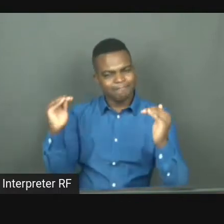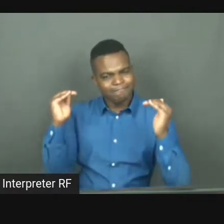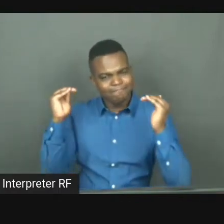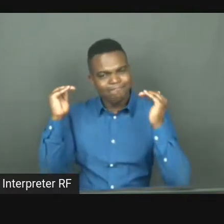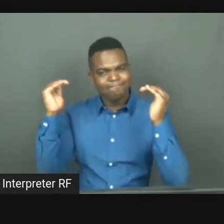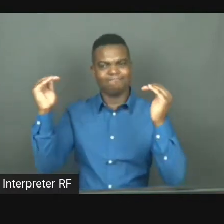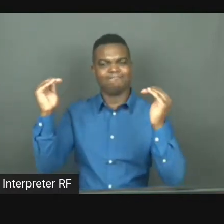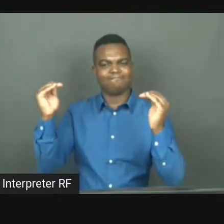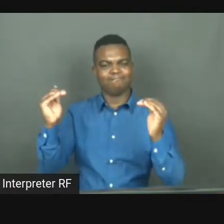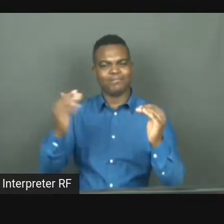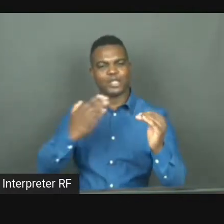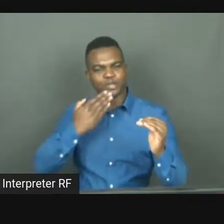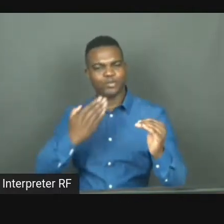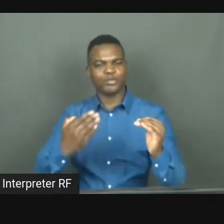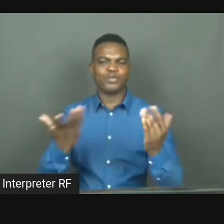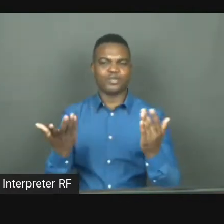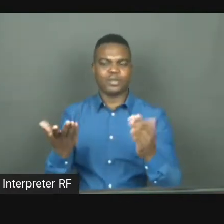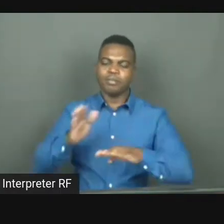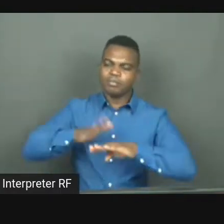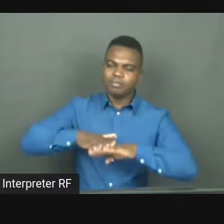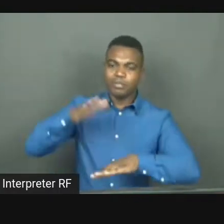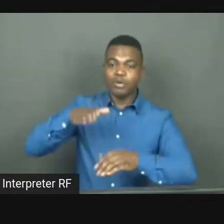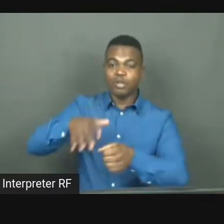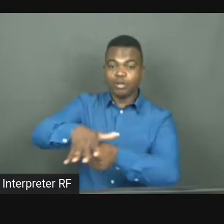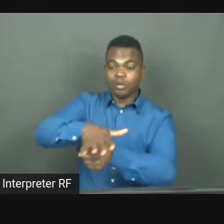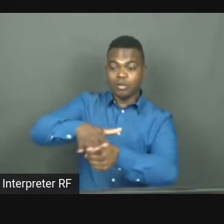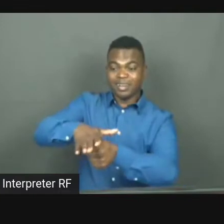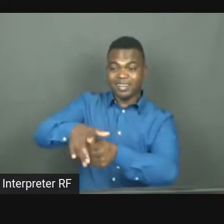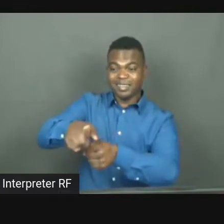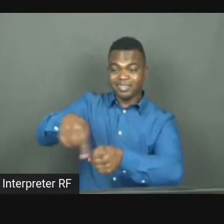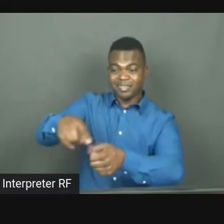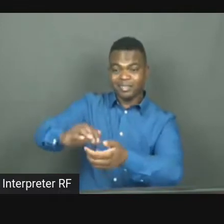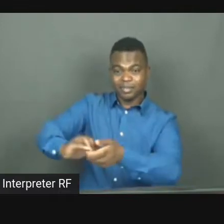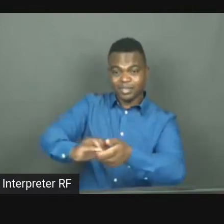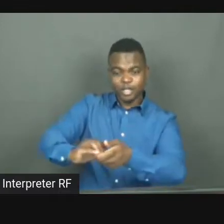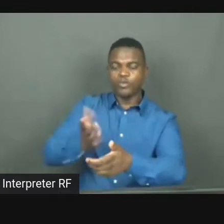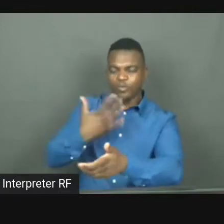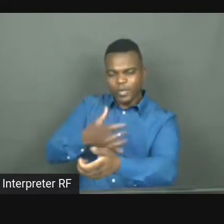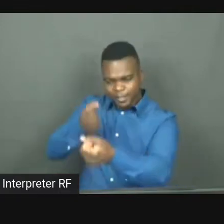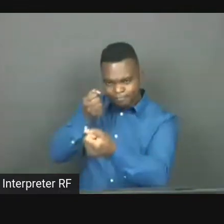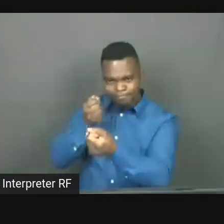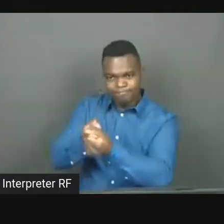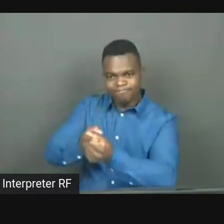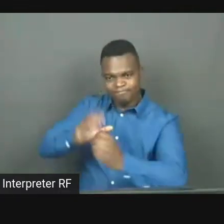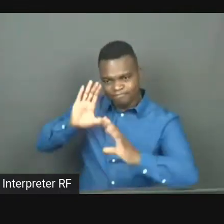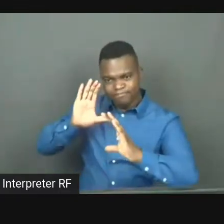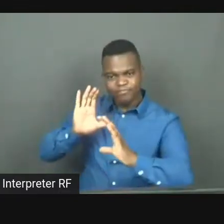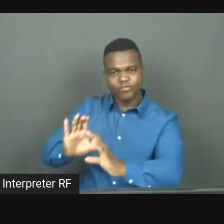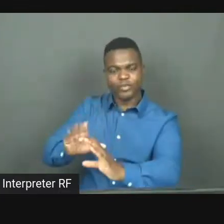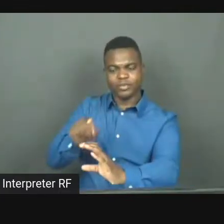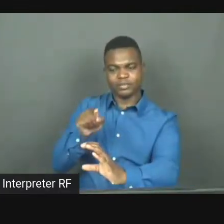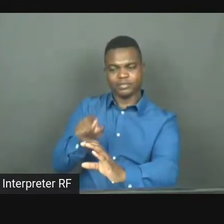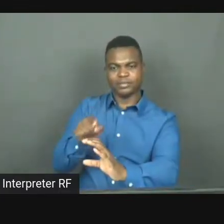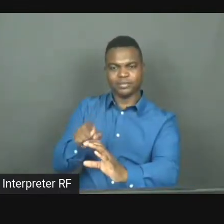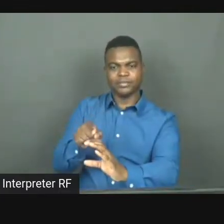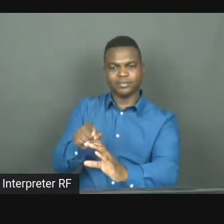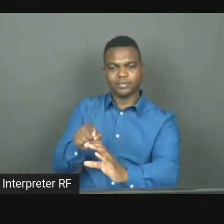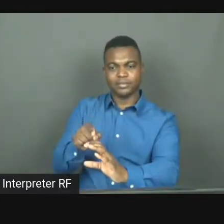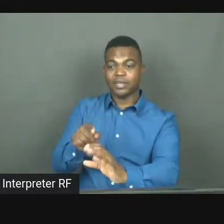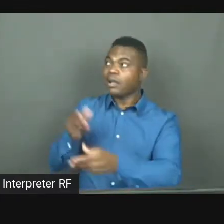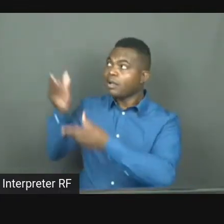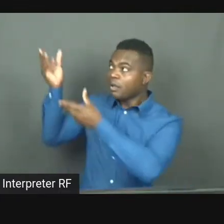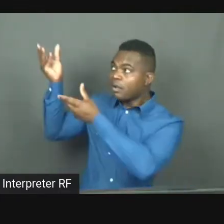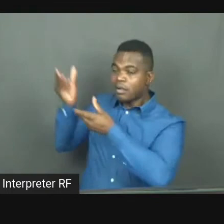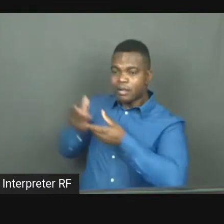direct funding to a large degree, how intermediaries can do much better in getting funding in the hands of the local